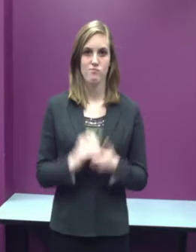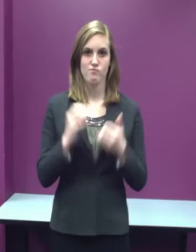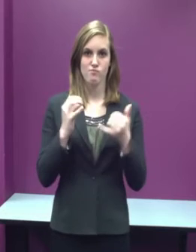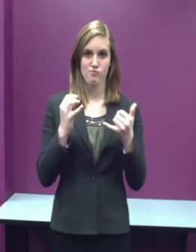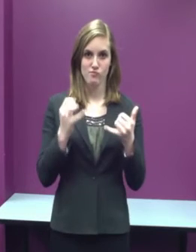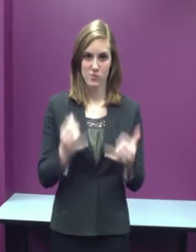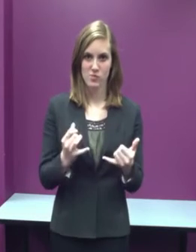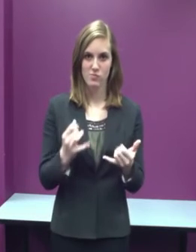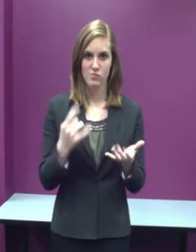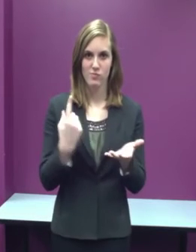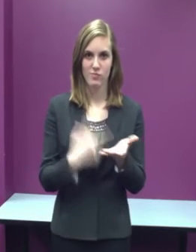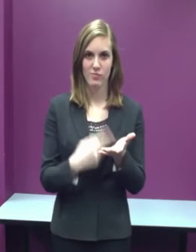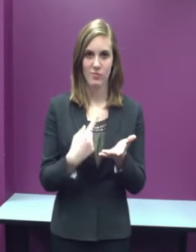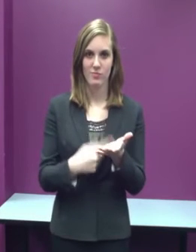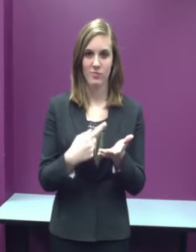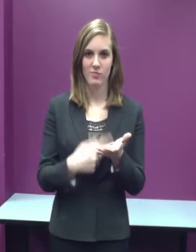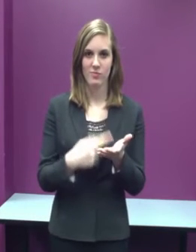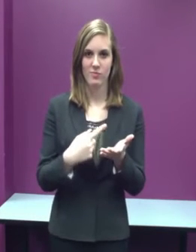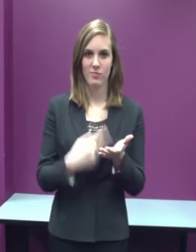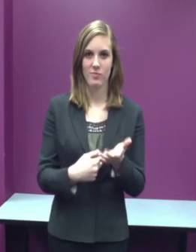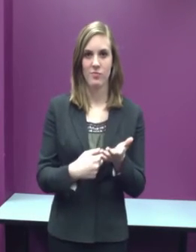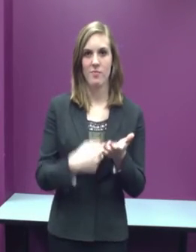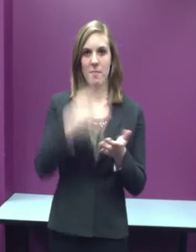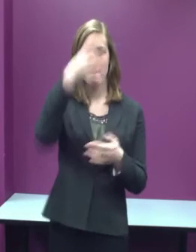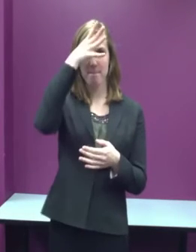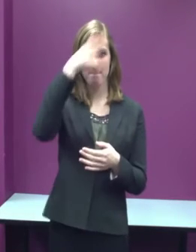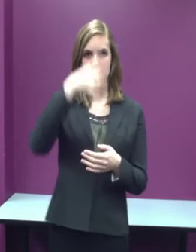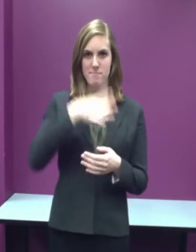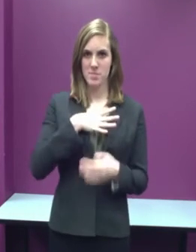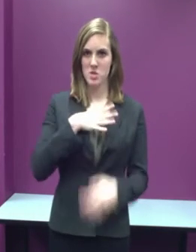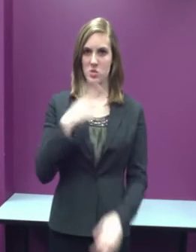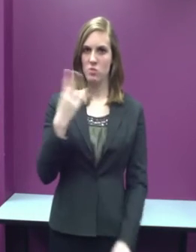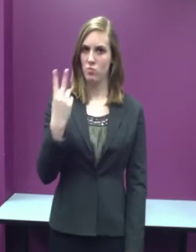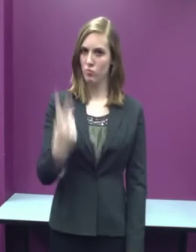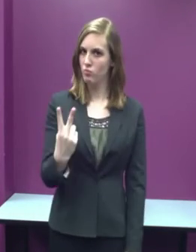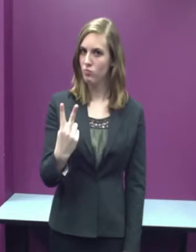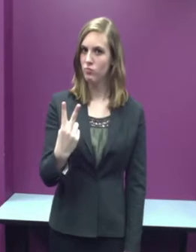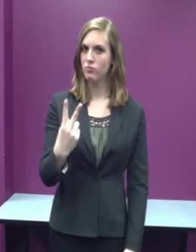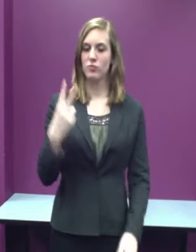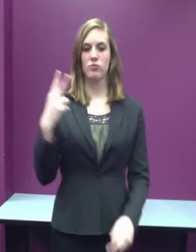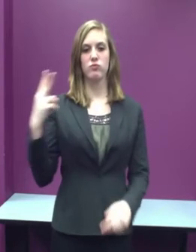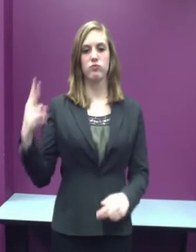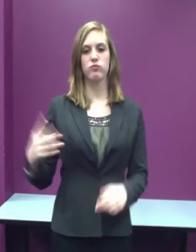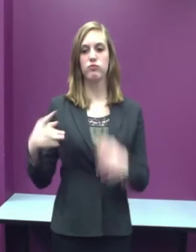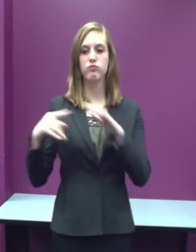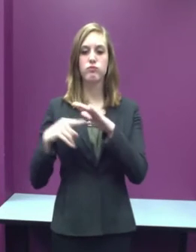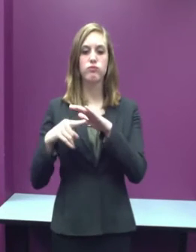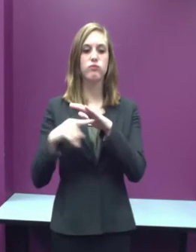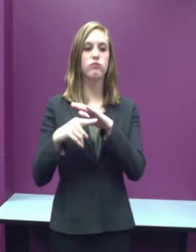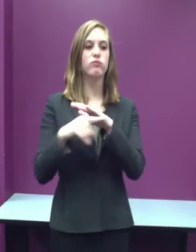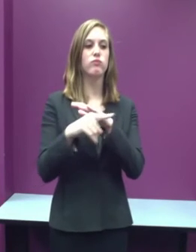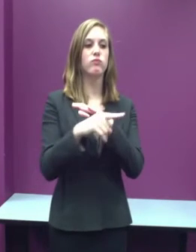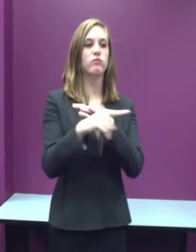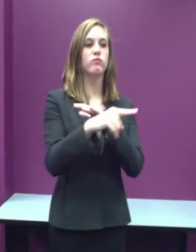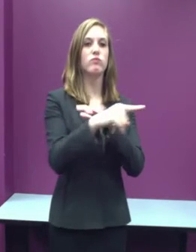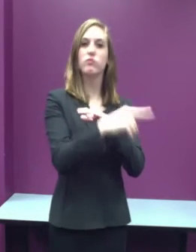of the United States to go through the interior parts of North America, to ascend the Missouri River with a boat, and then